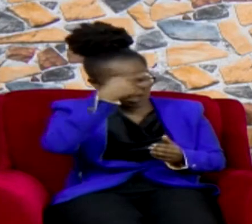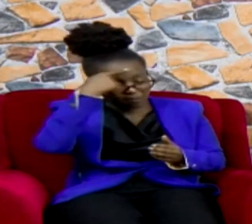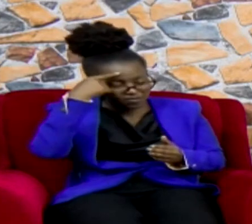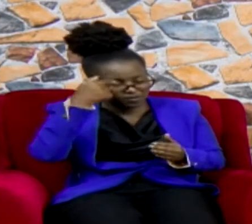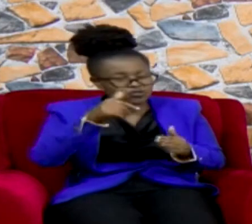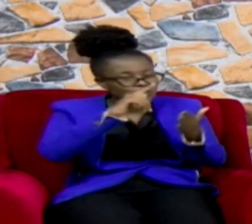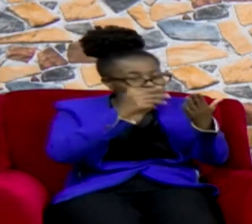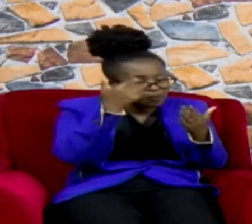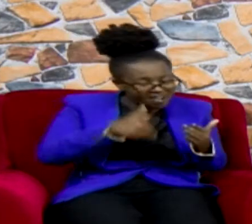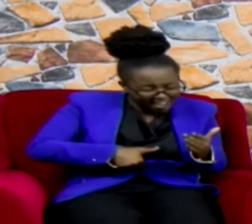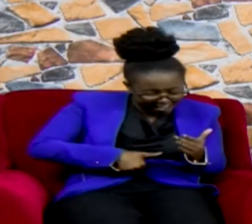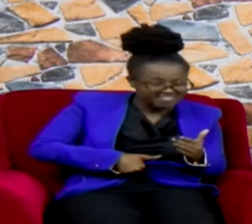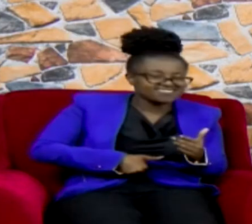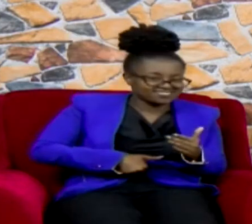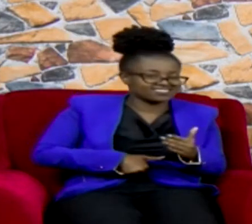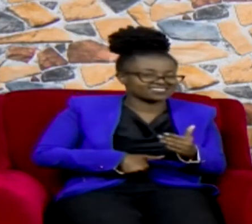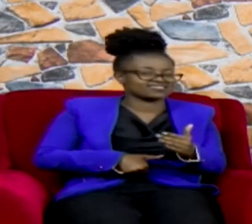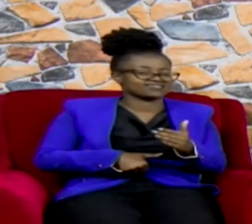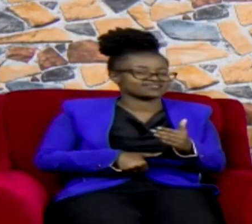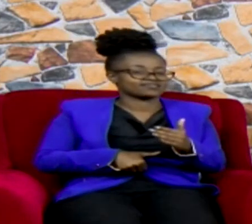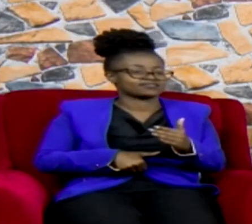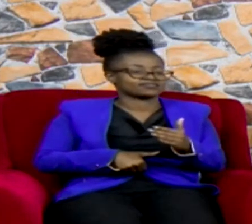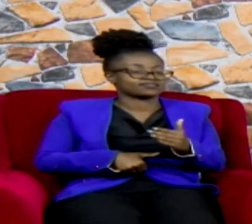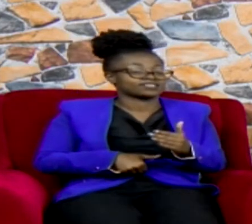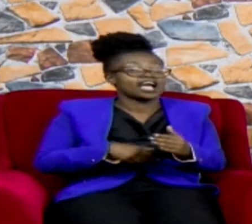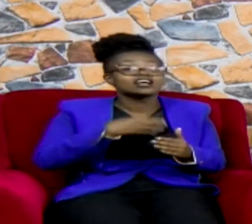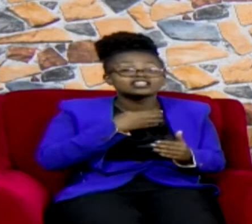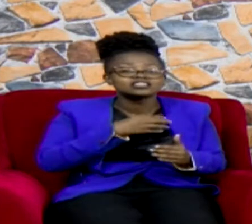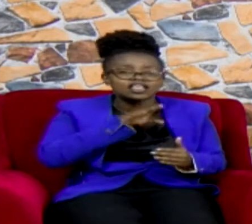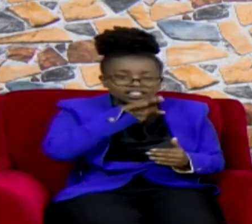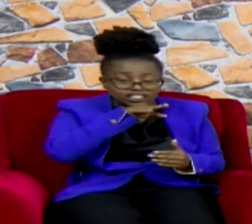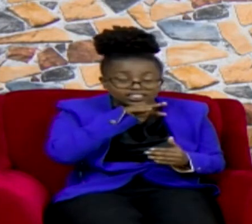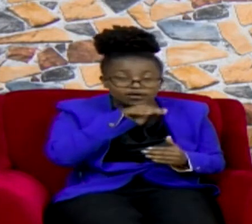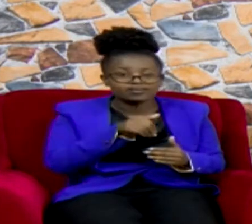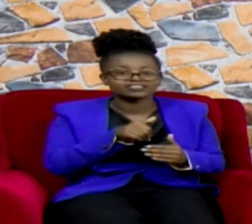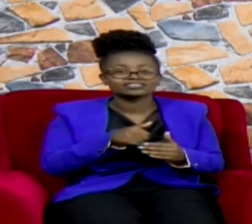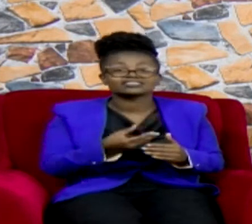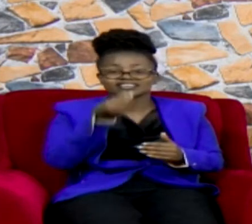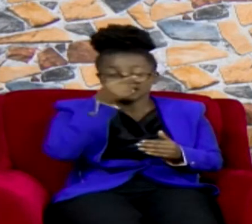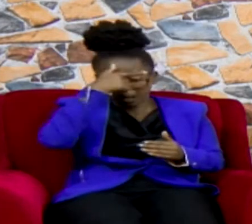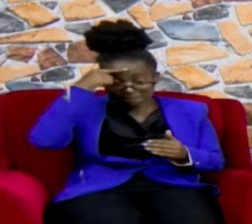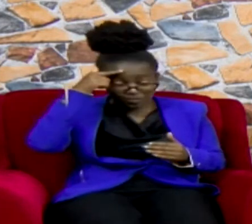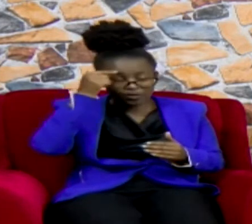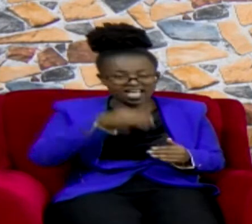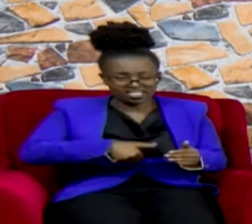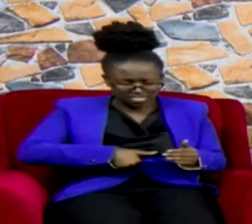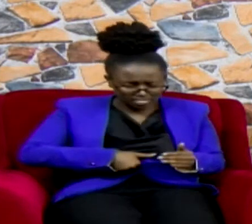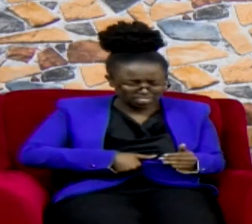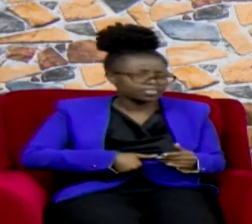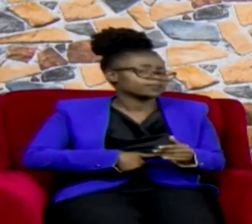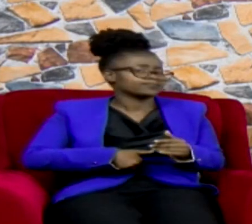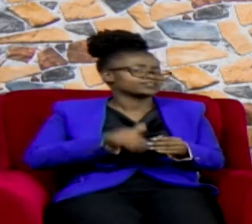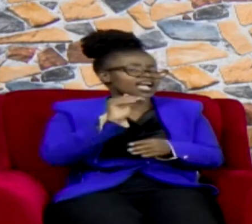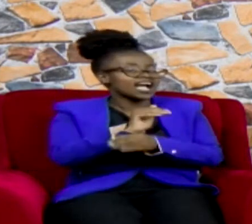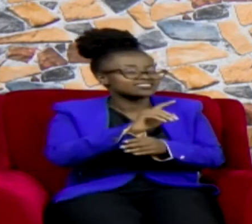is hungry. Yes, okay. The dog is eating because it's hungry. Then I ask the child, who is eating?